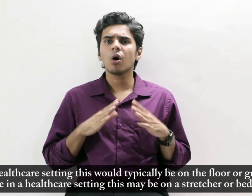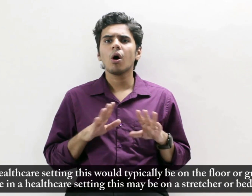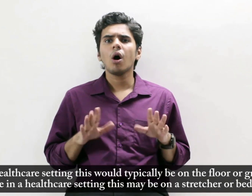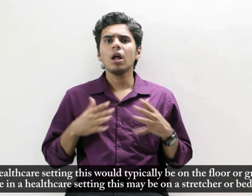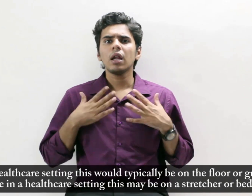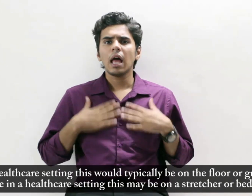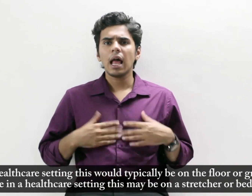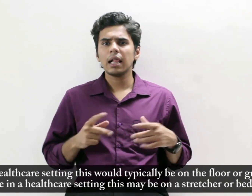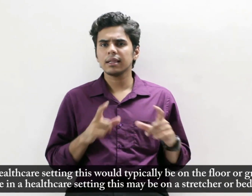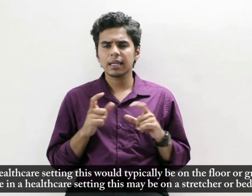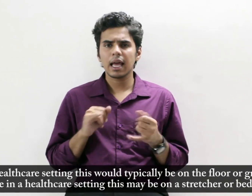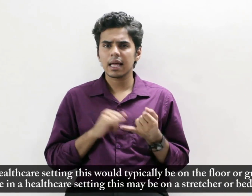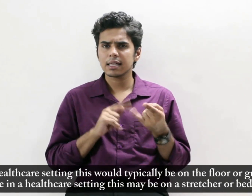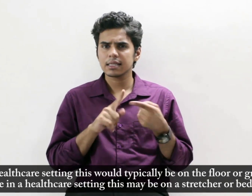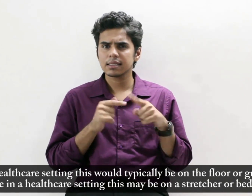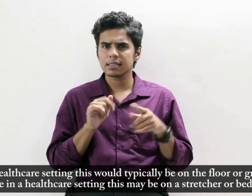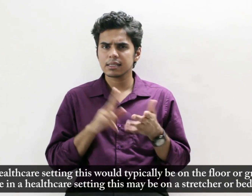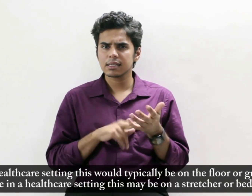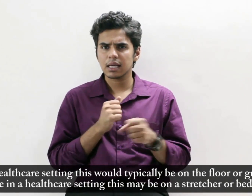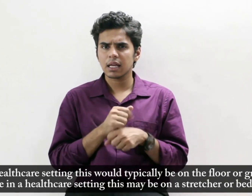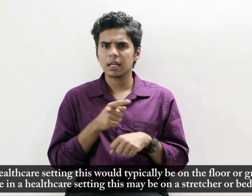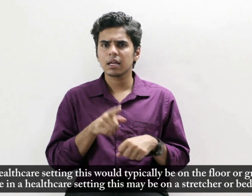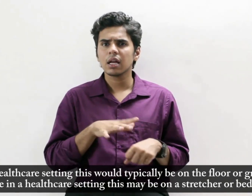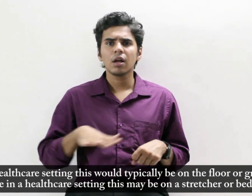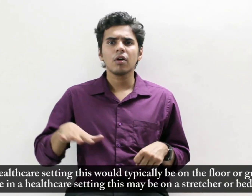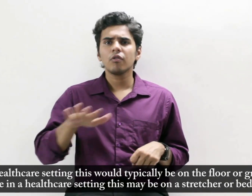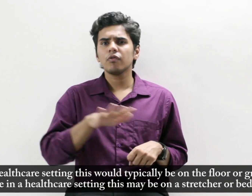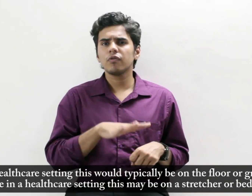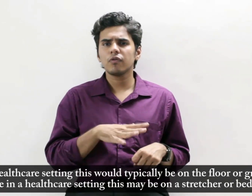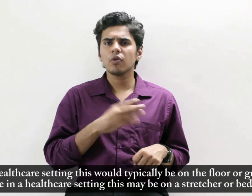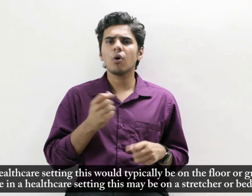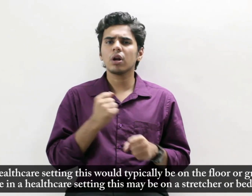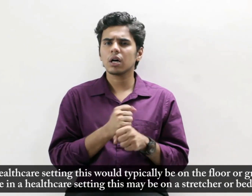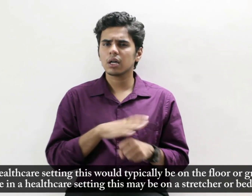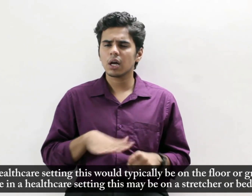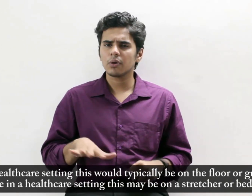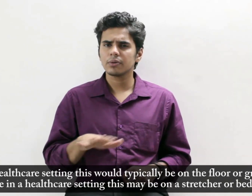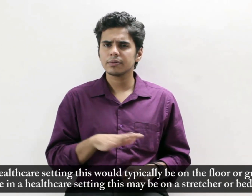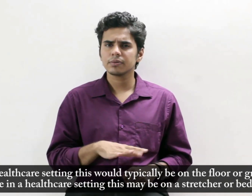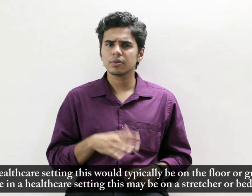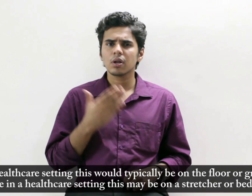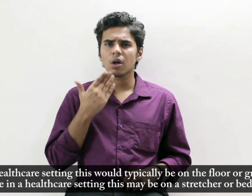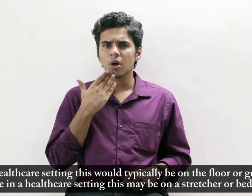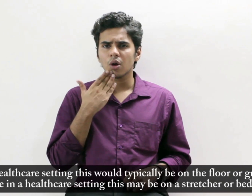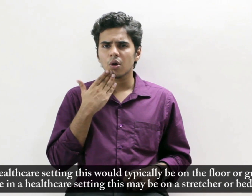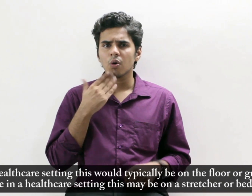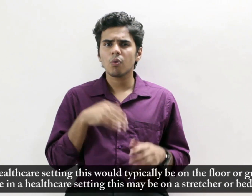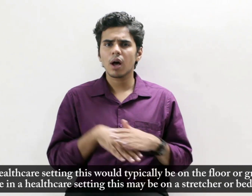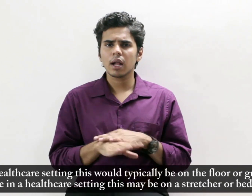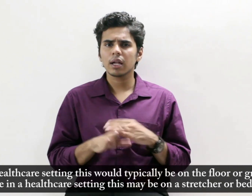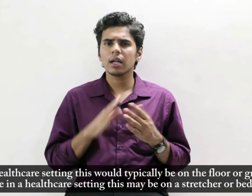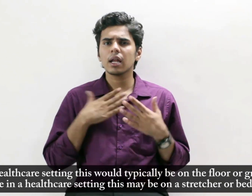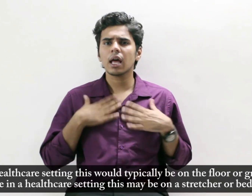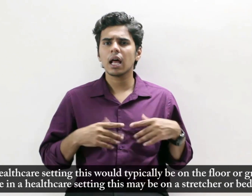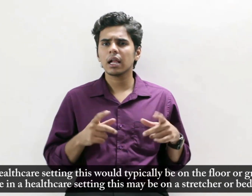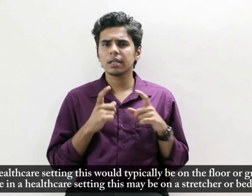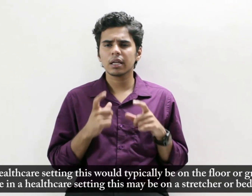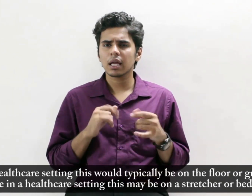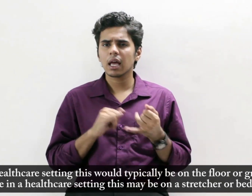In a non-healthcare setting, this would typically be on the floor or ground, while in a healthcare setting, this may be on